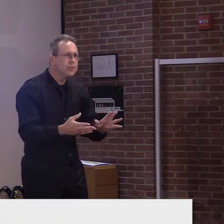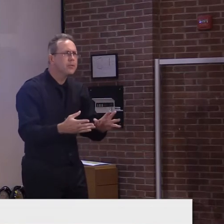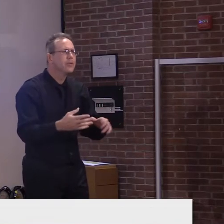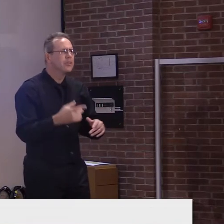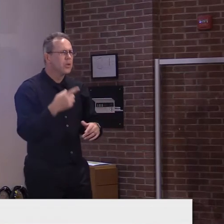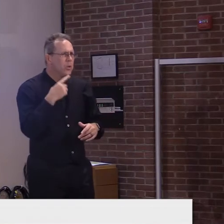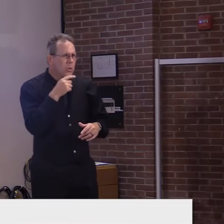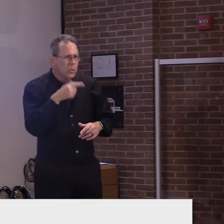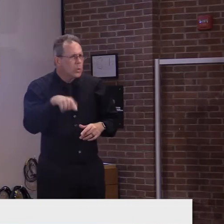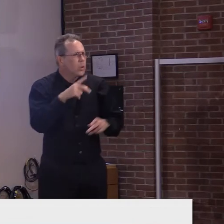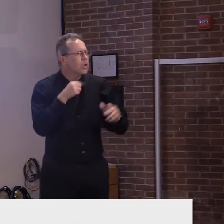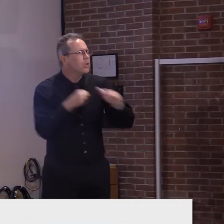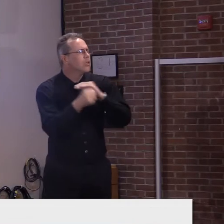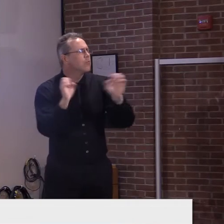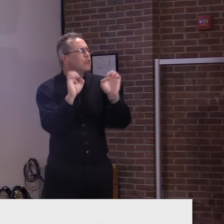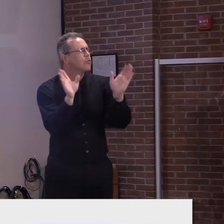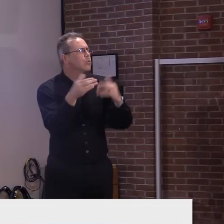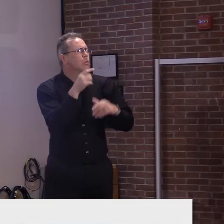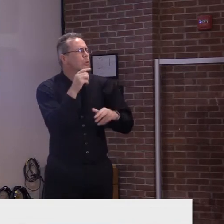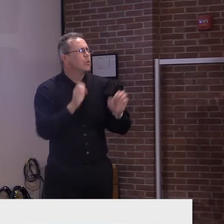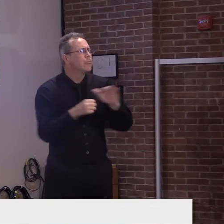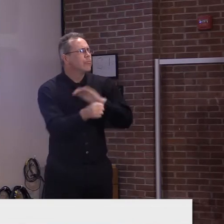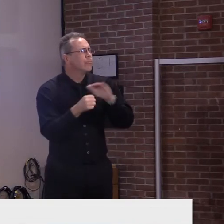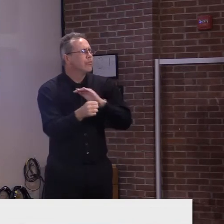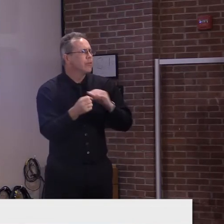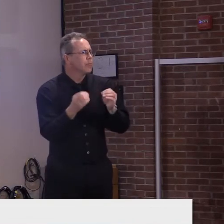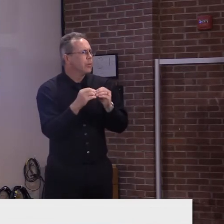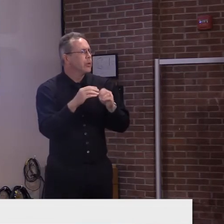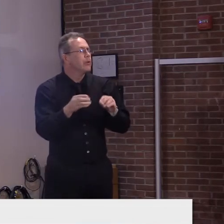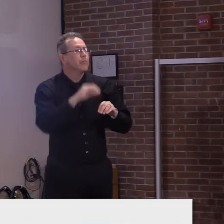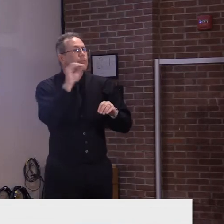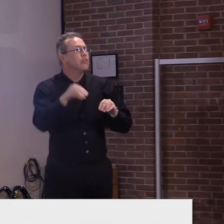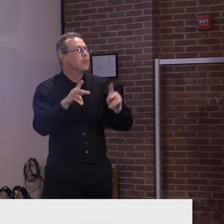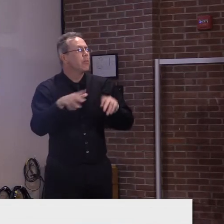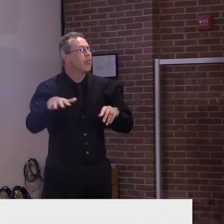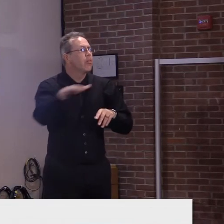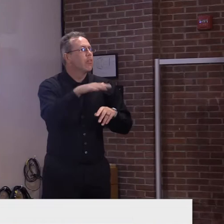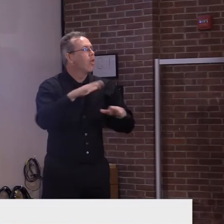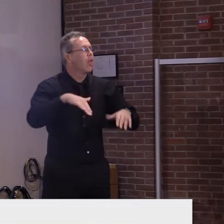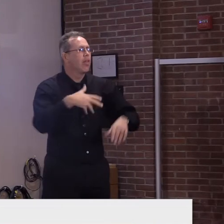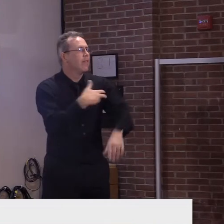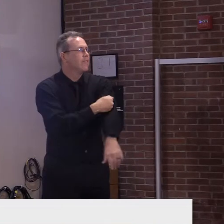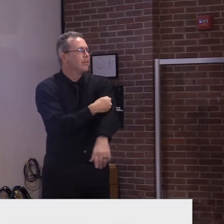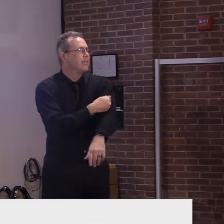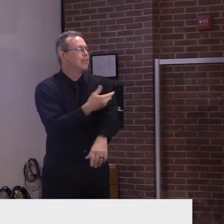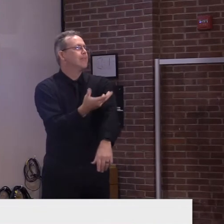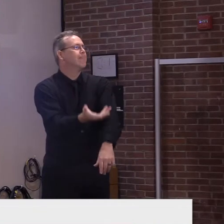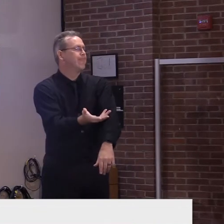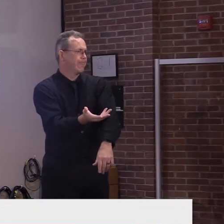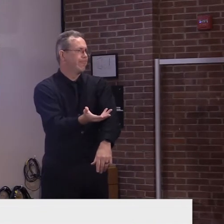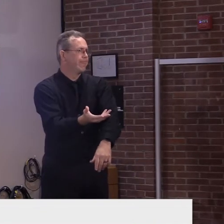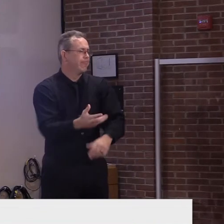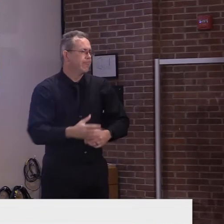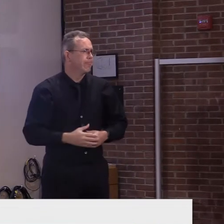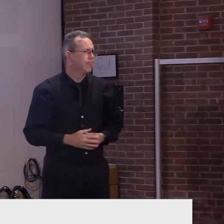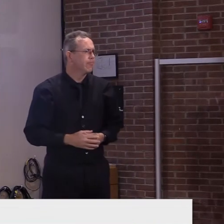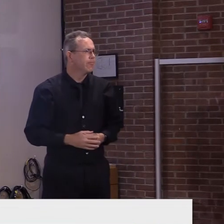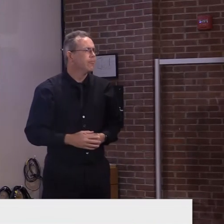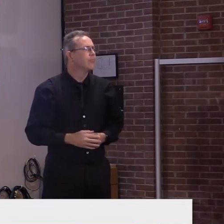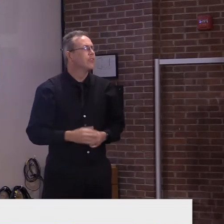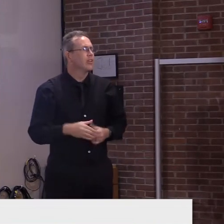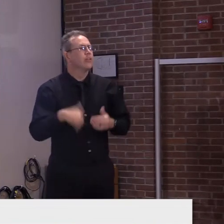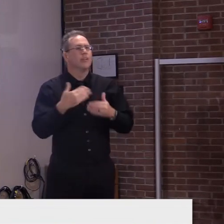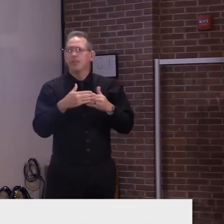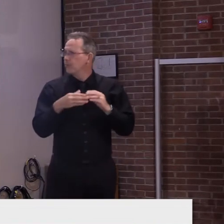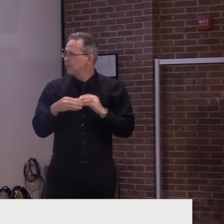rise a little bit in the ICU at 56% of all people over the last 7 days. Taking a look before we move on